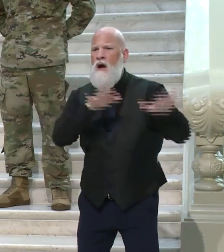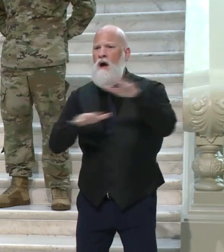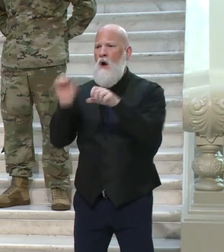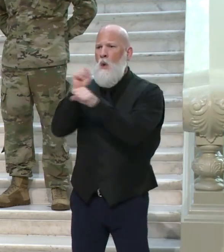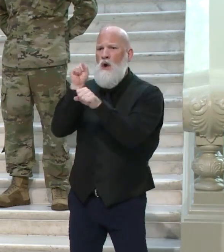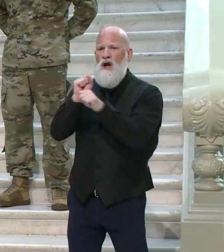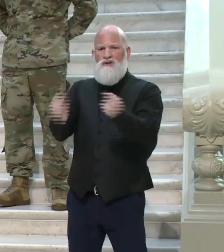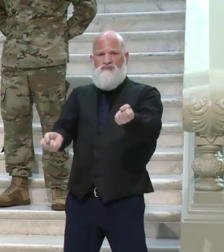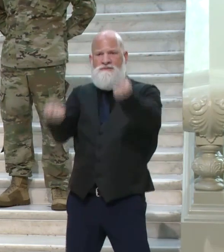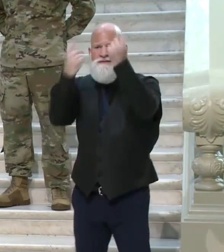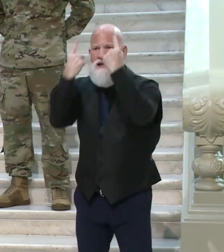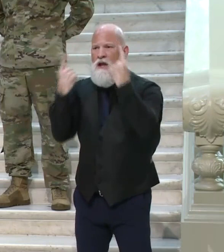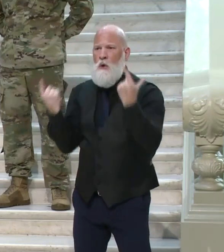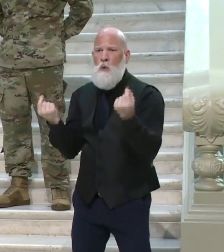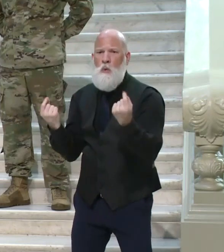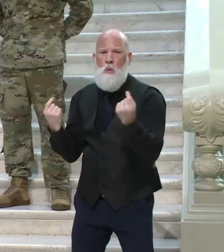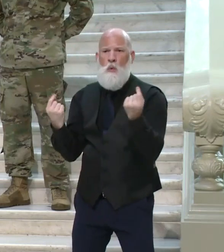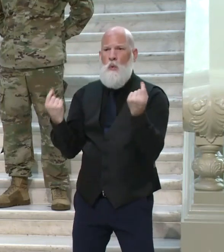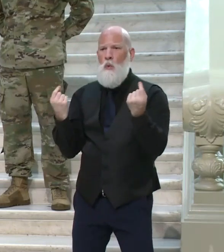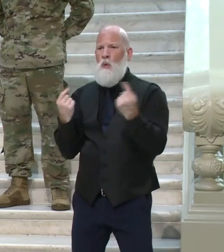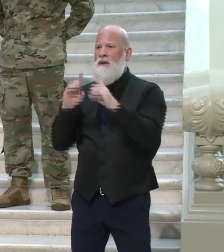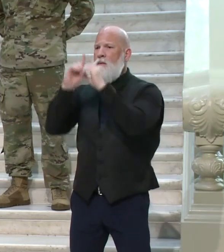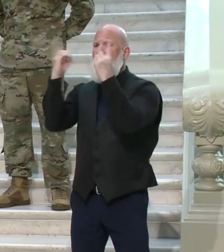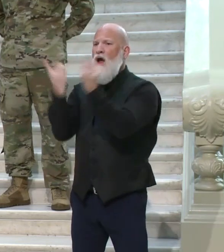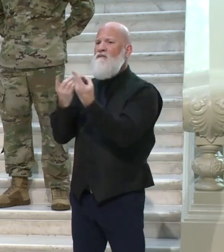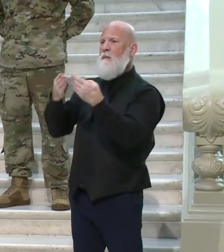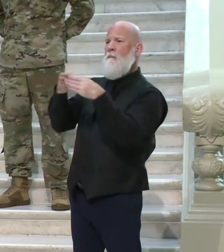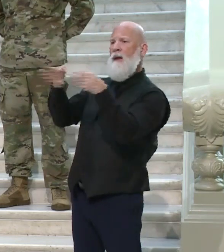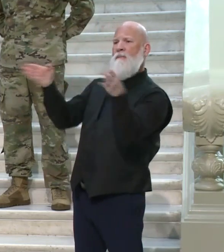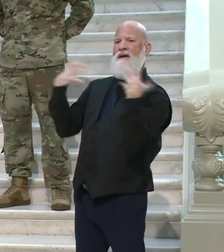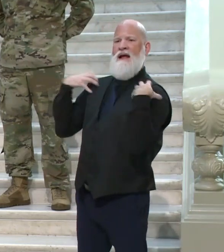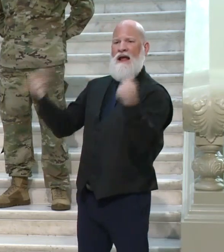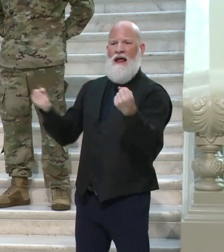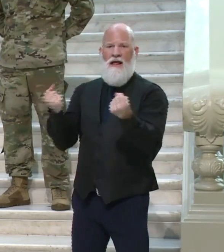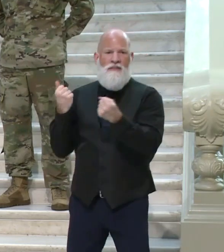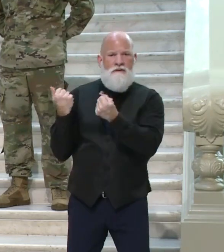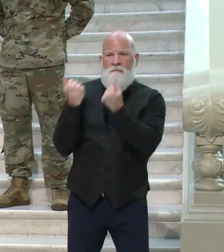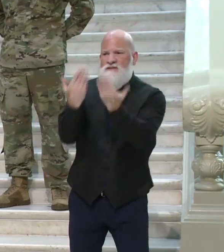guidance and that we continue to work together to stop the spread.